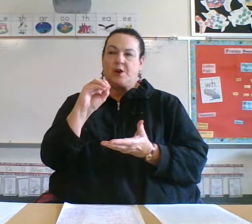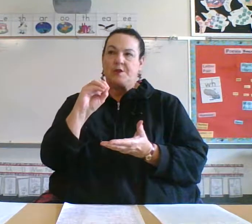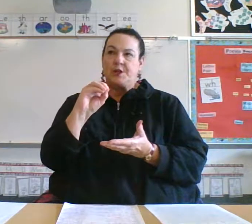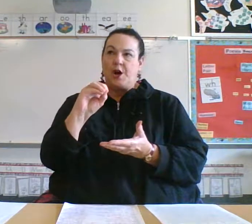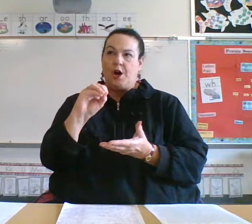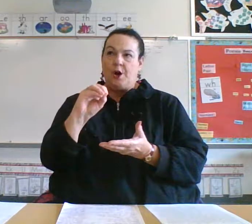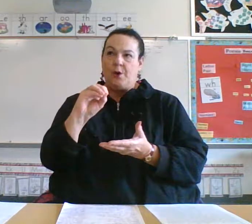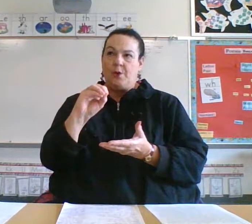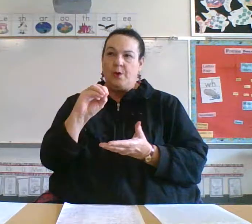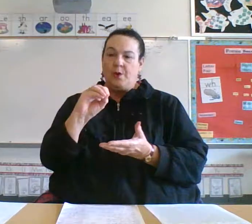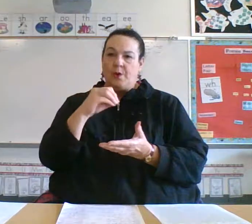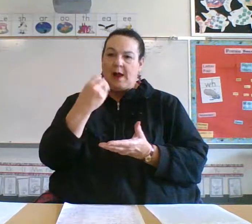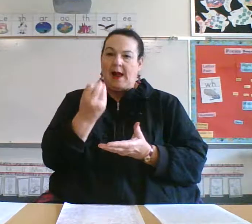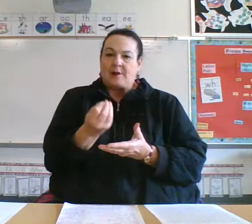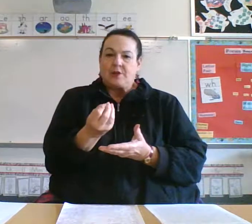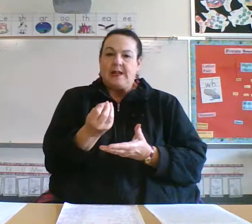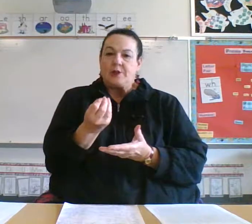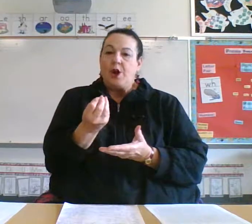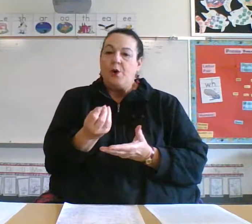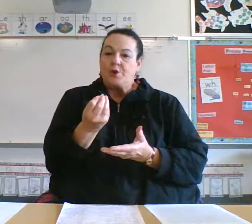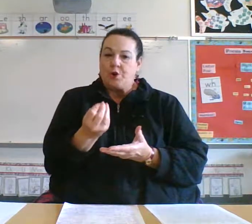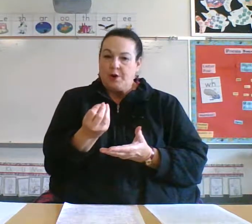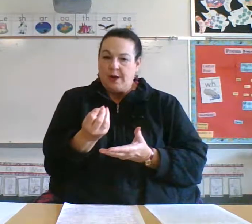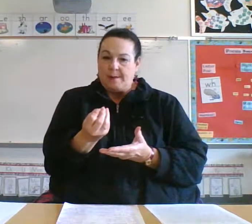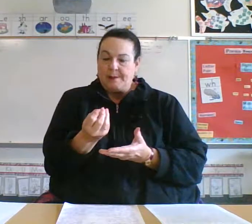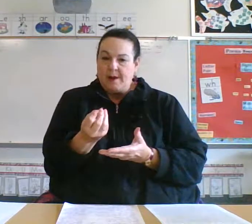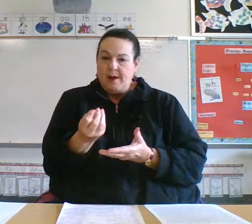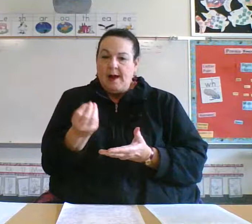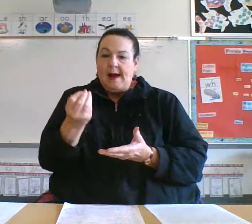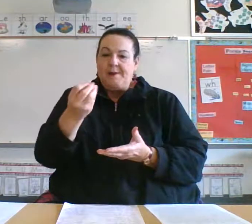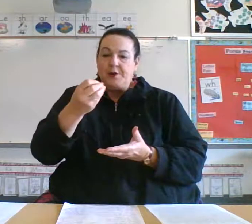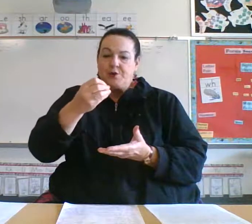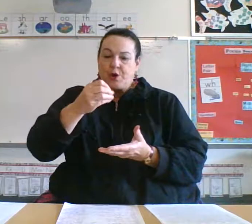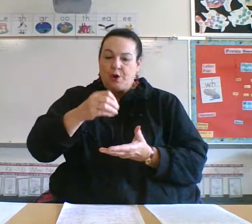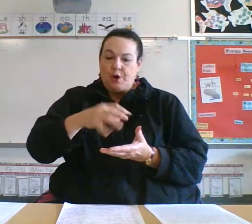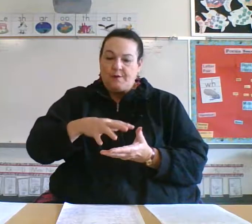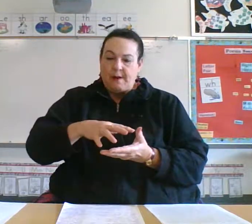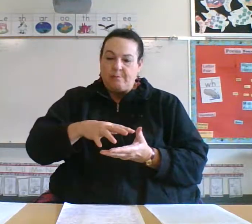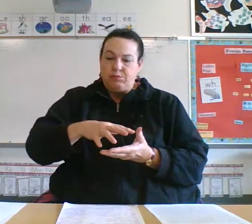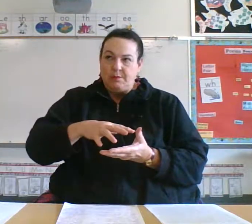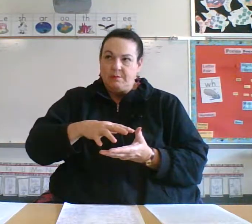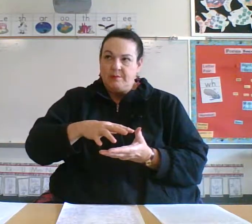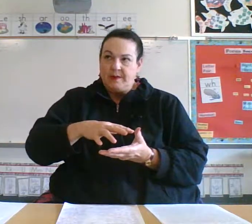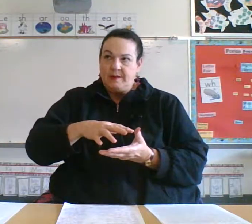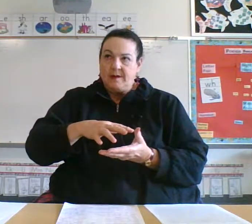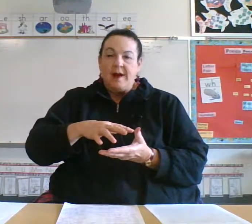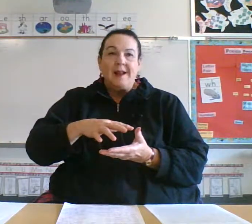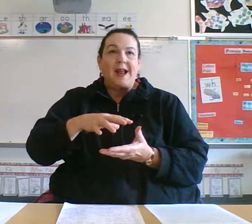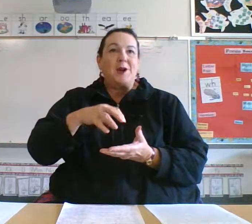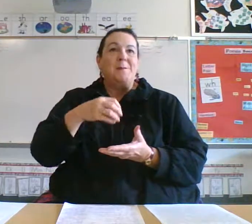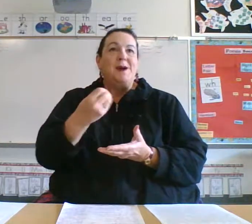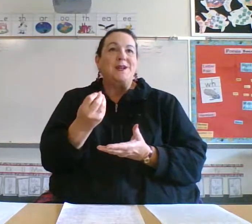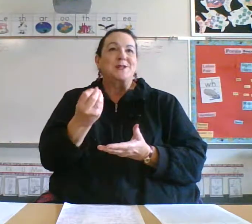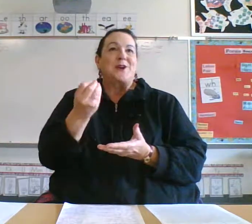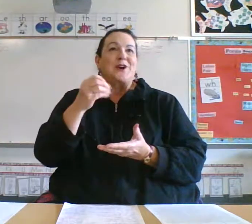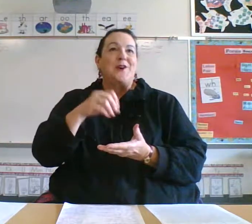an O. Actually, it's an O turned up. And then you turn it over and boom. Like your money is all gone.